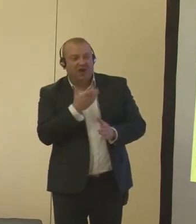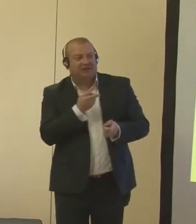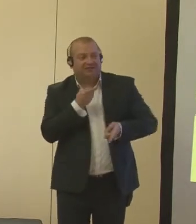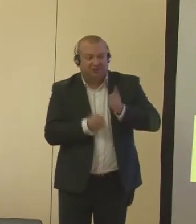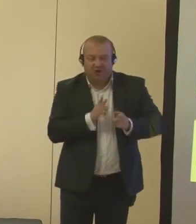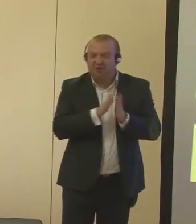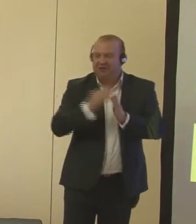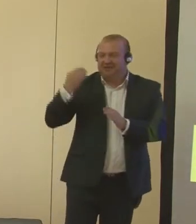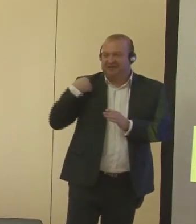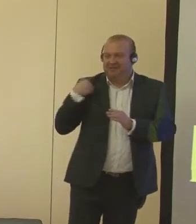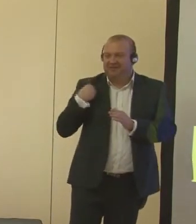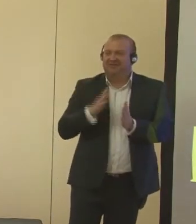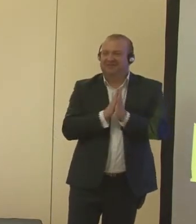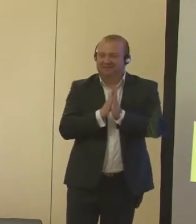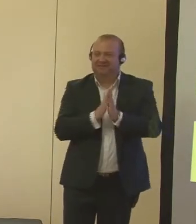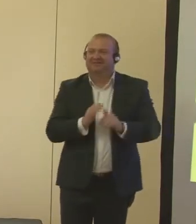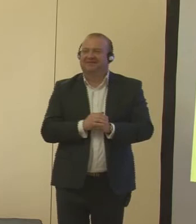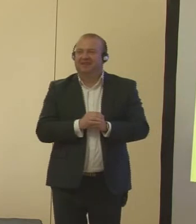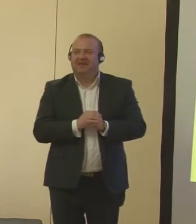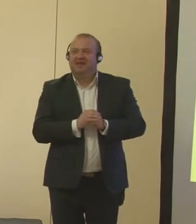shoulder if I get carried away.